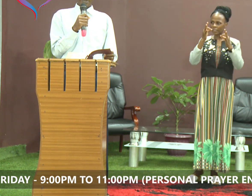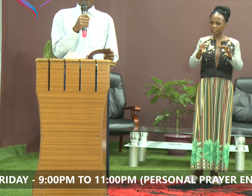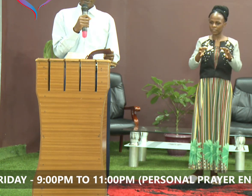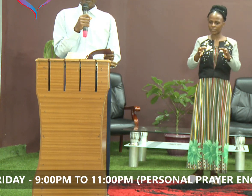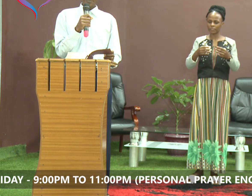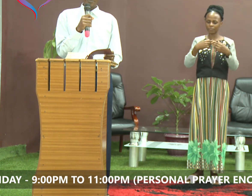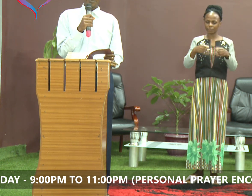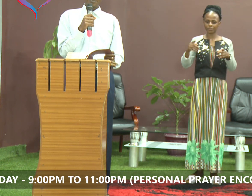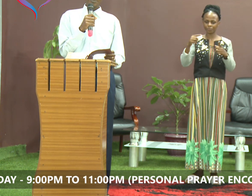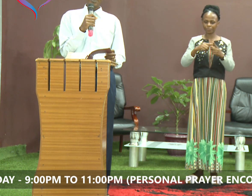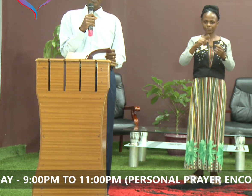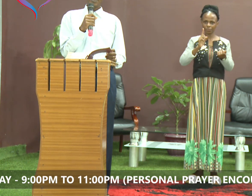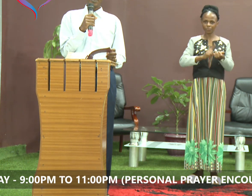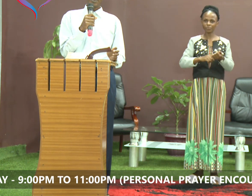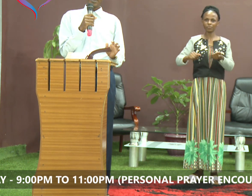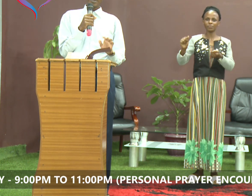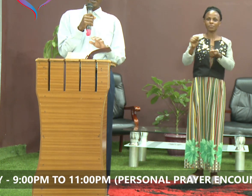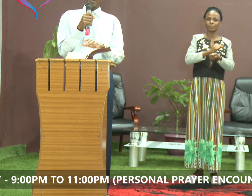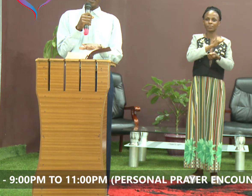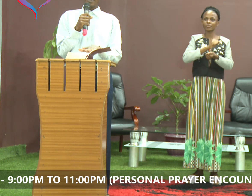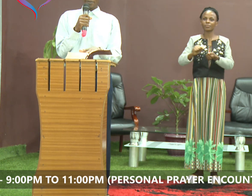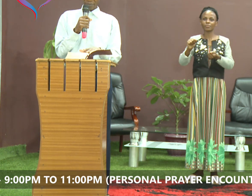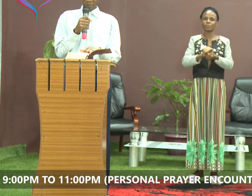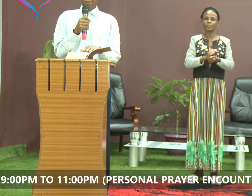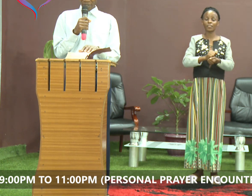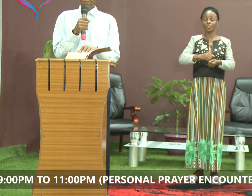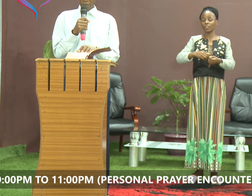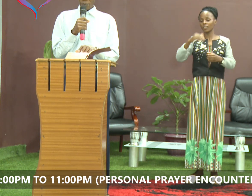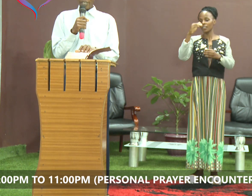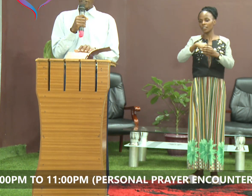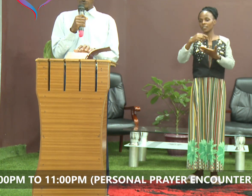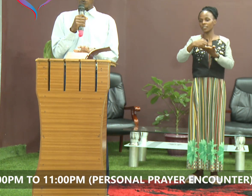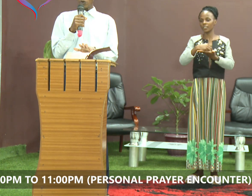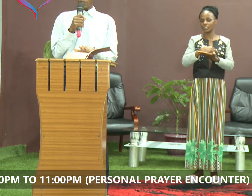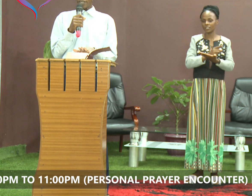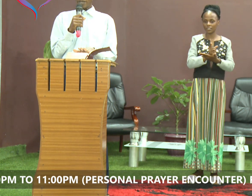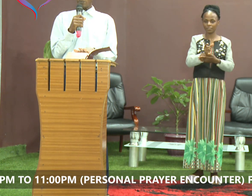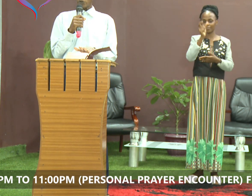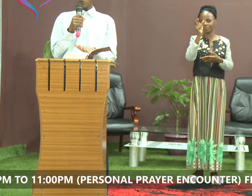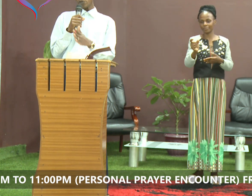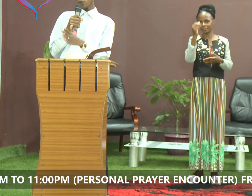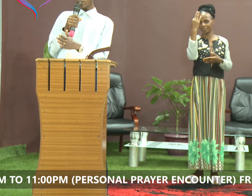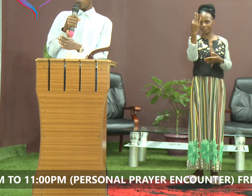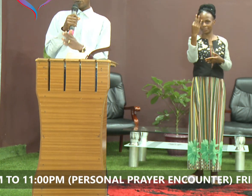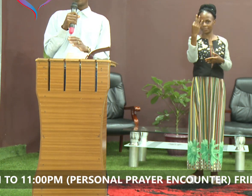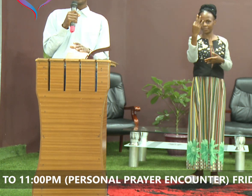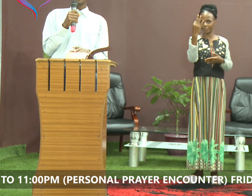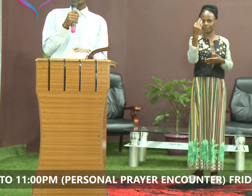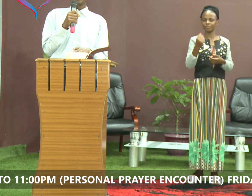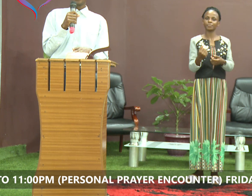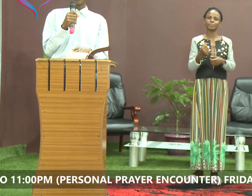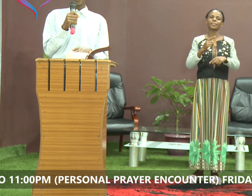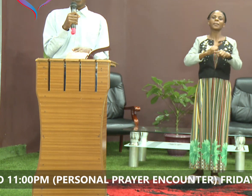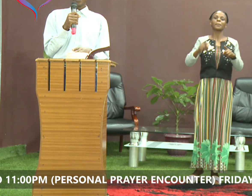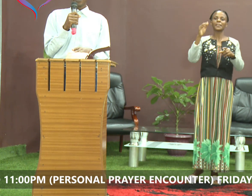defiled or the pattern gets spoiled starting with chapter 3. Ebintu bitandika okwonooneka mu ssuula ey'okusatu. But